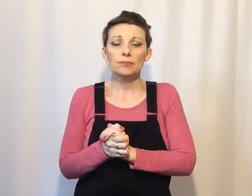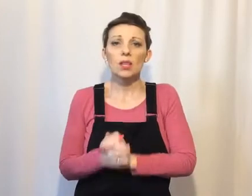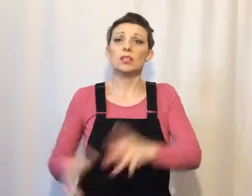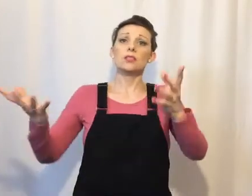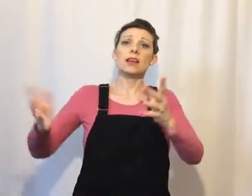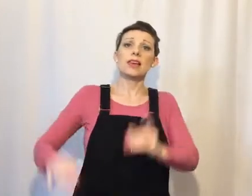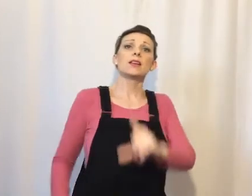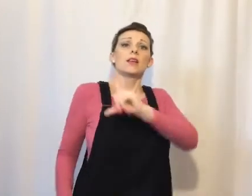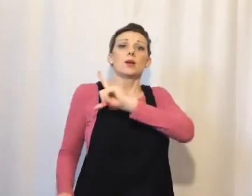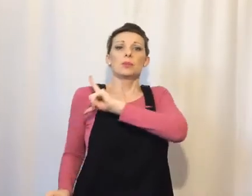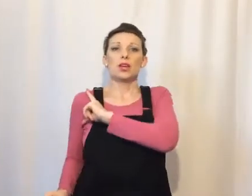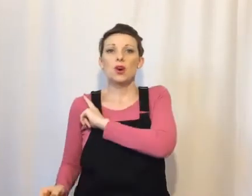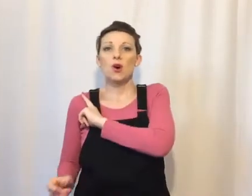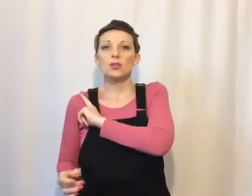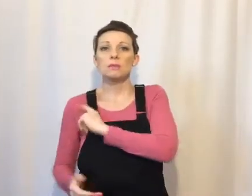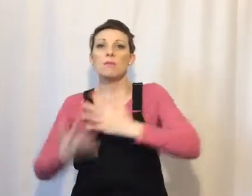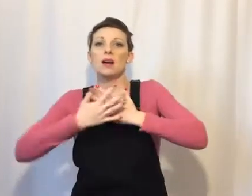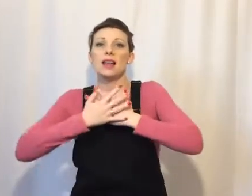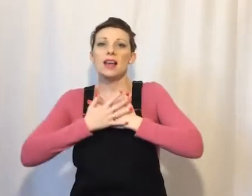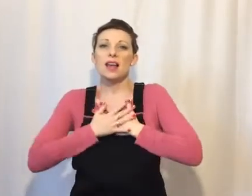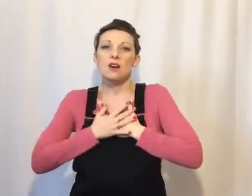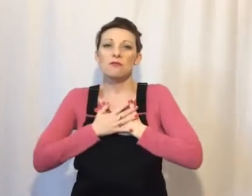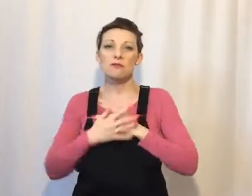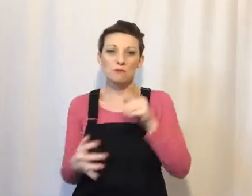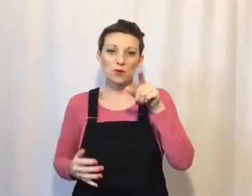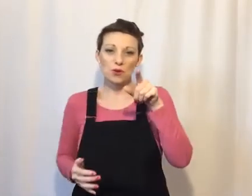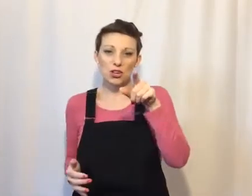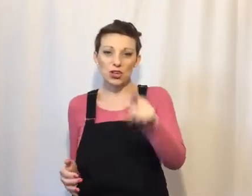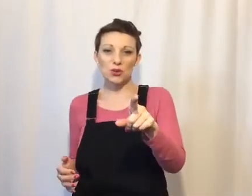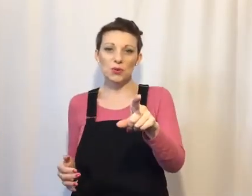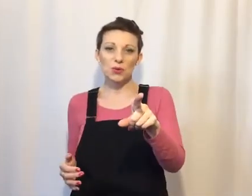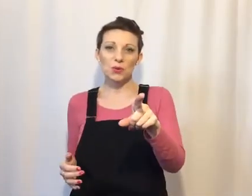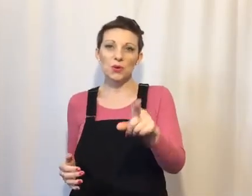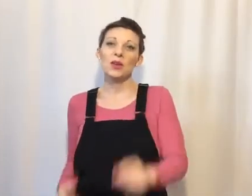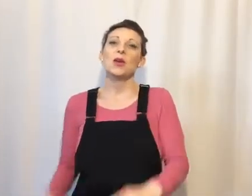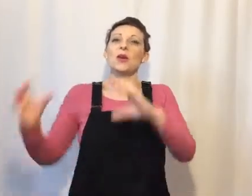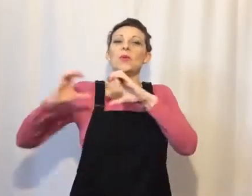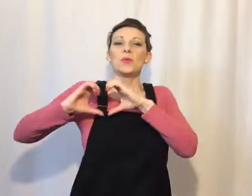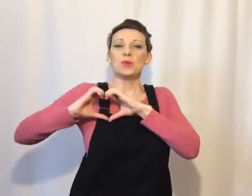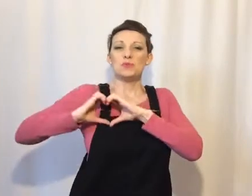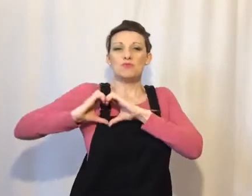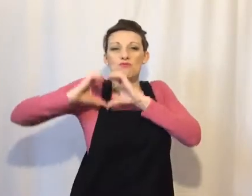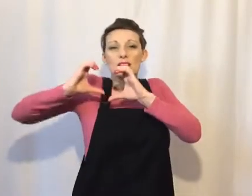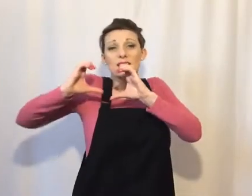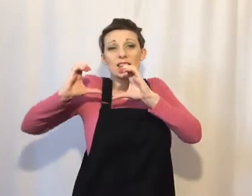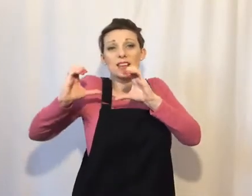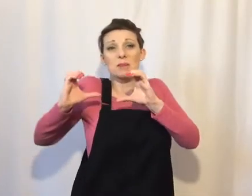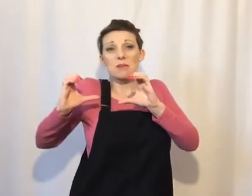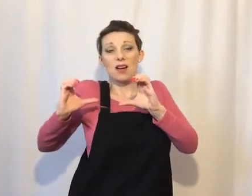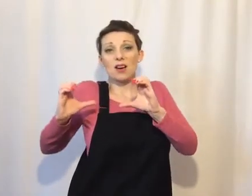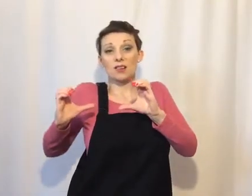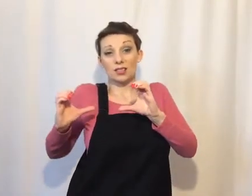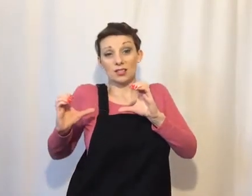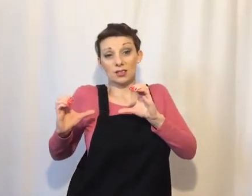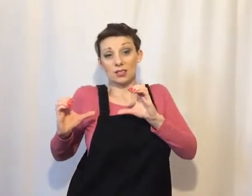so do that again. Because my love for you would break my heart into, see the